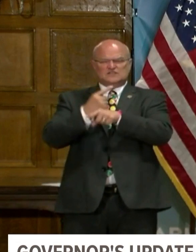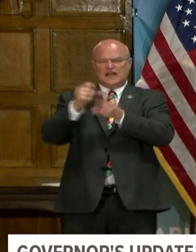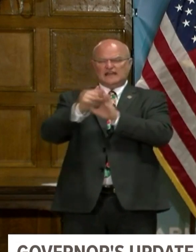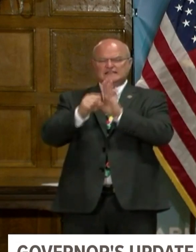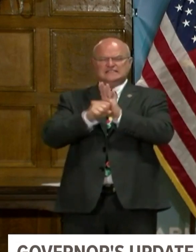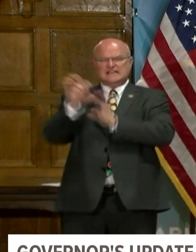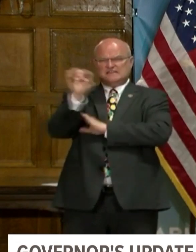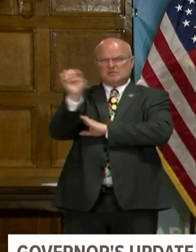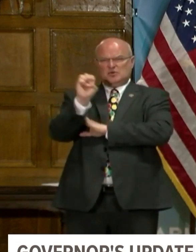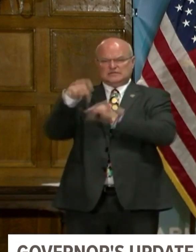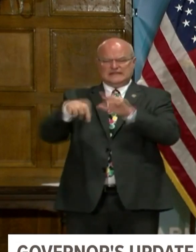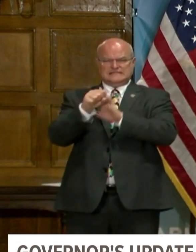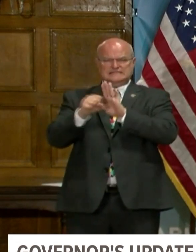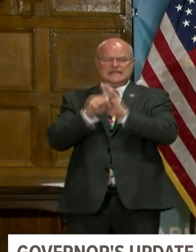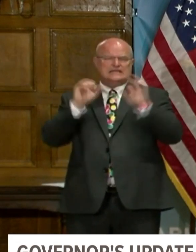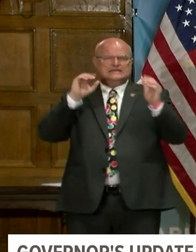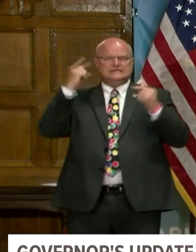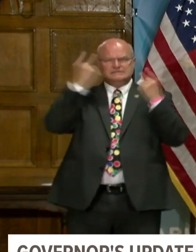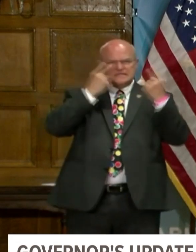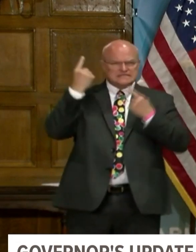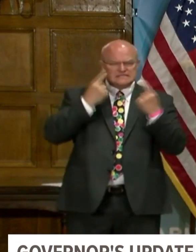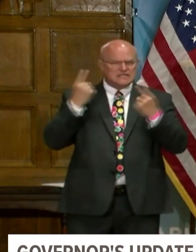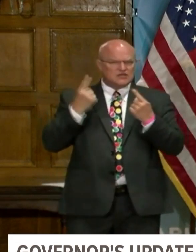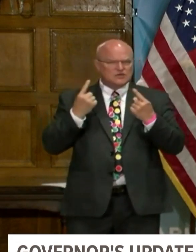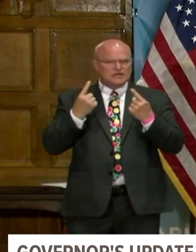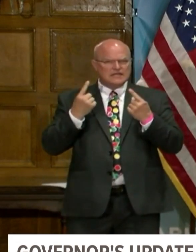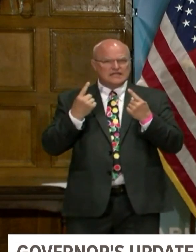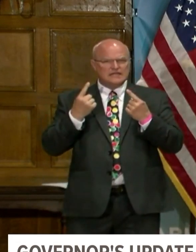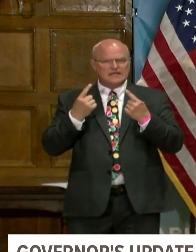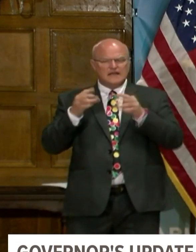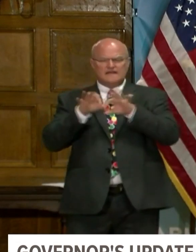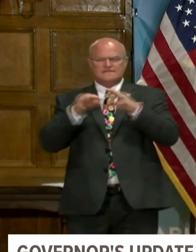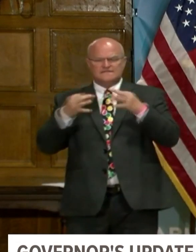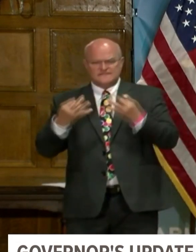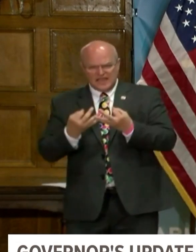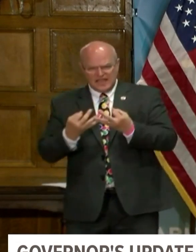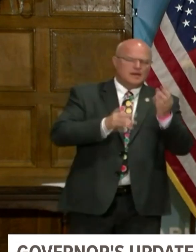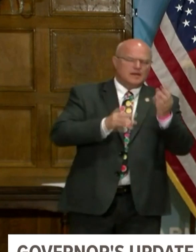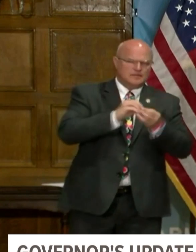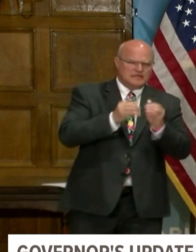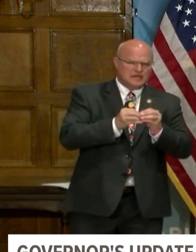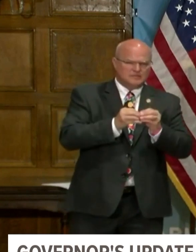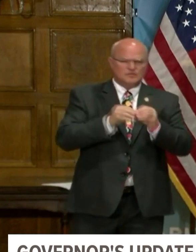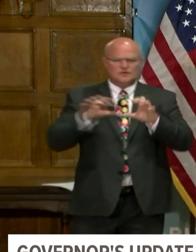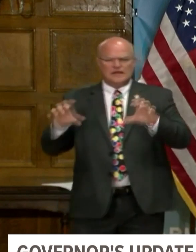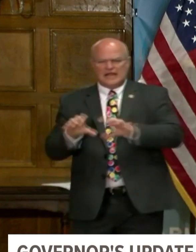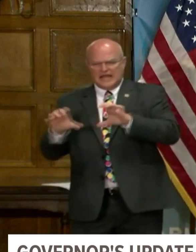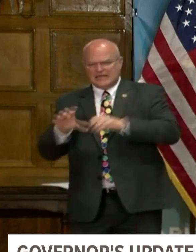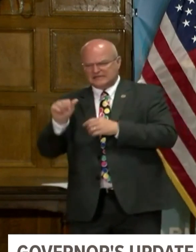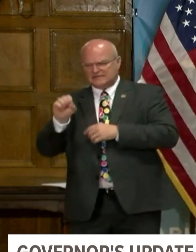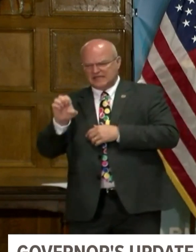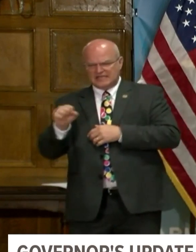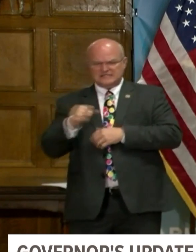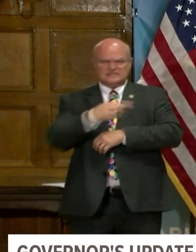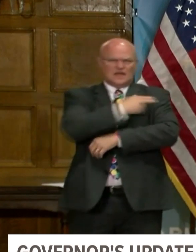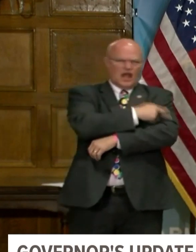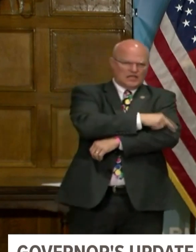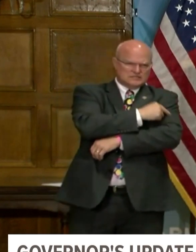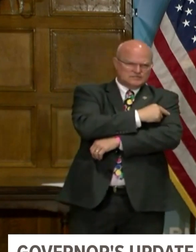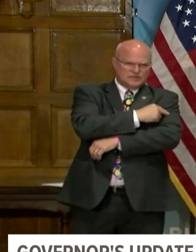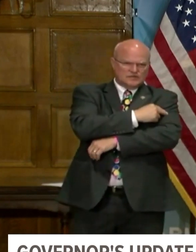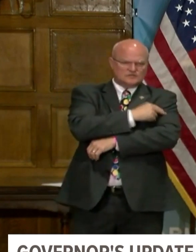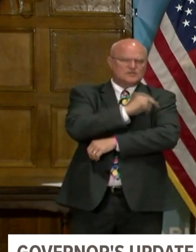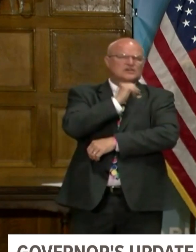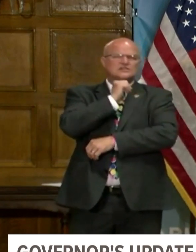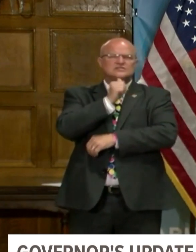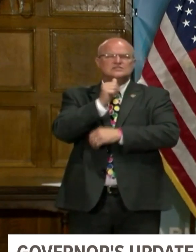of emergency in the state, considering relative to the population numbers, cases, the number of hospitalizations